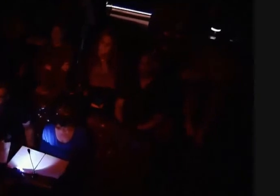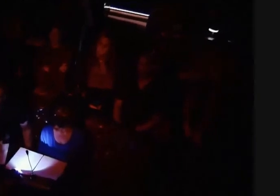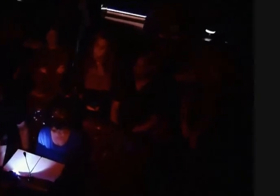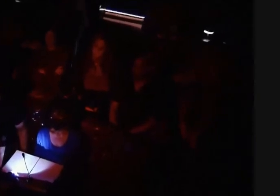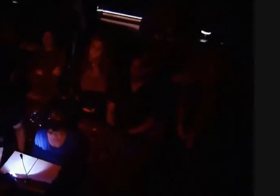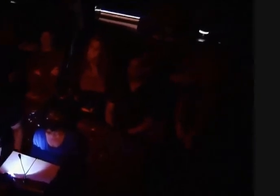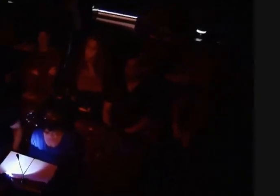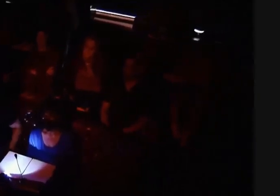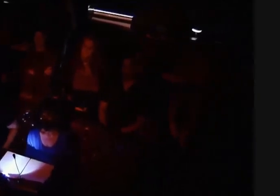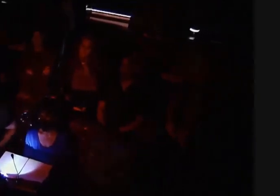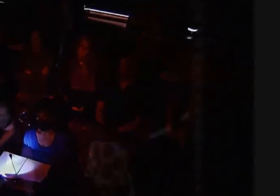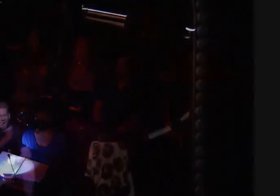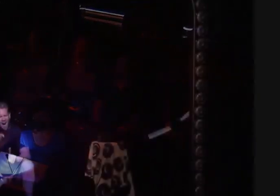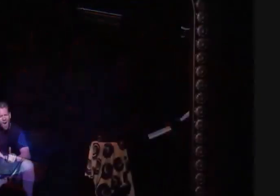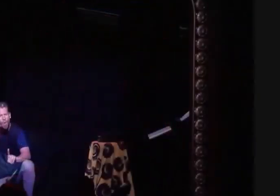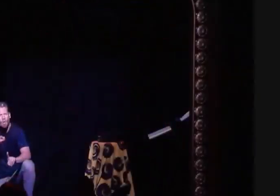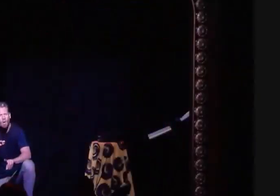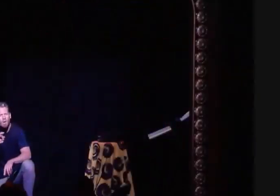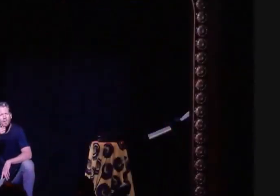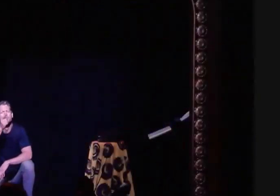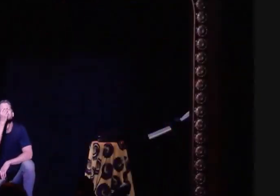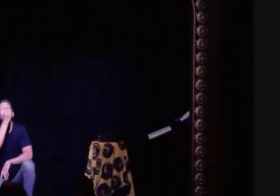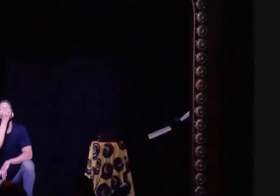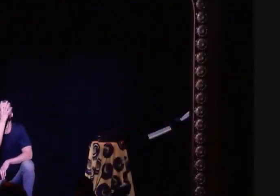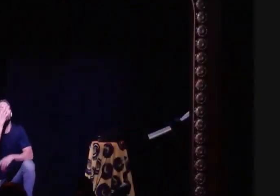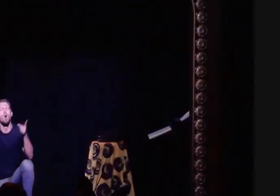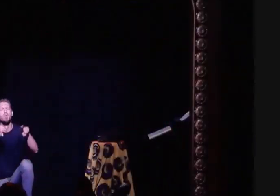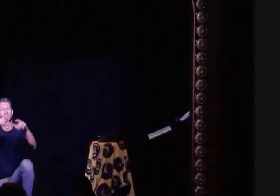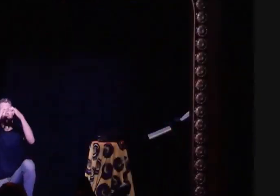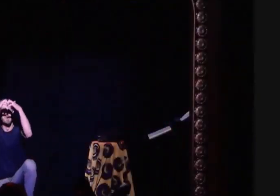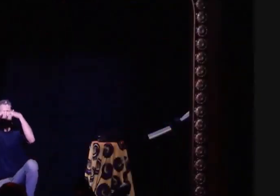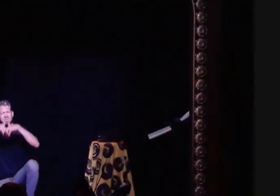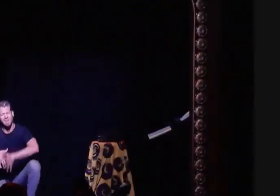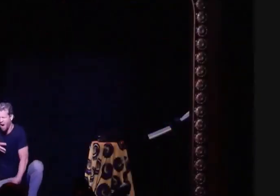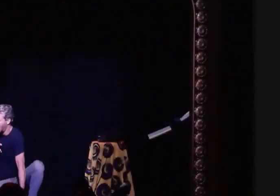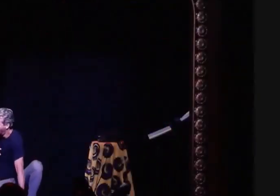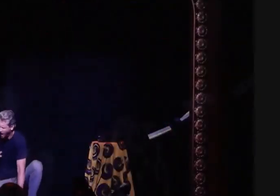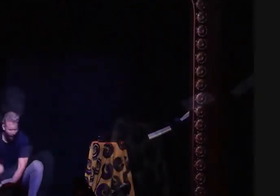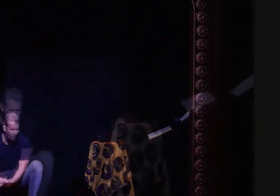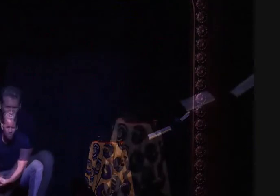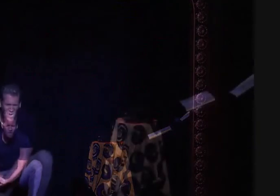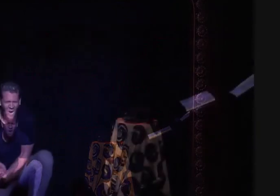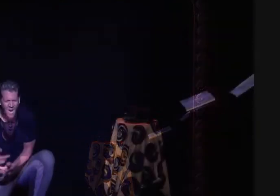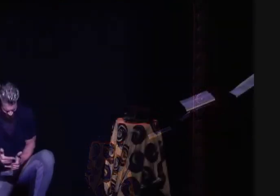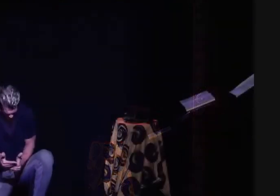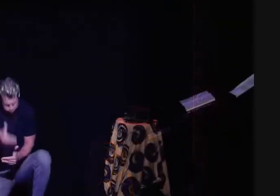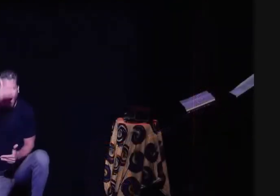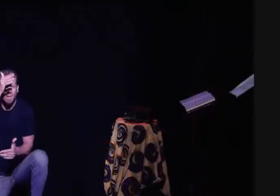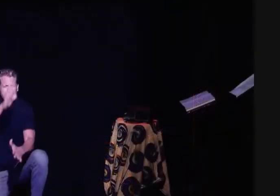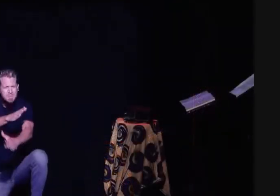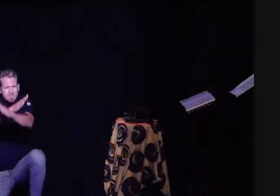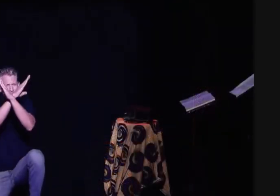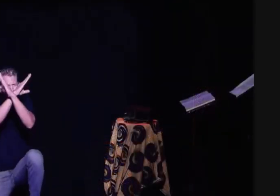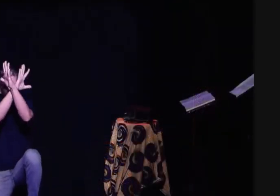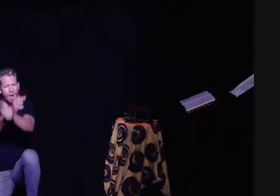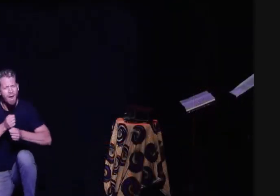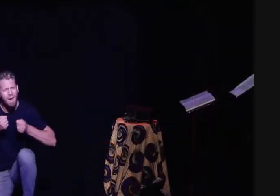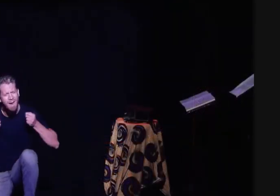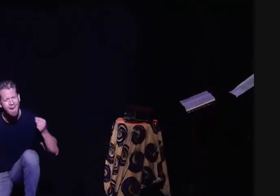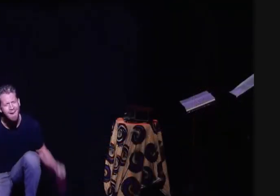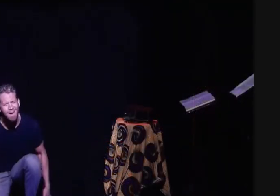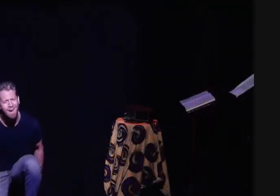I wanna know what you're all about. You're beautiful when you're broken down. Let your walls crumble to